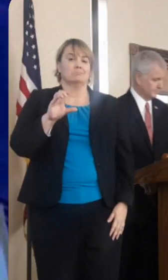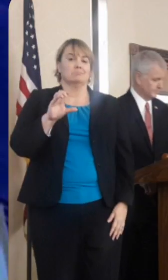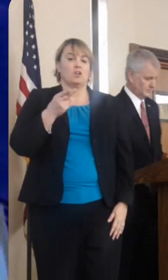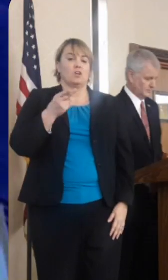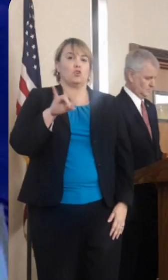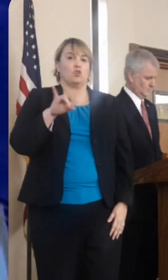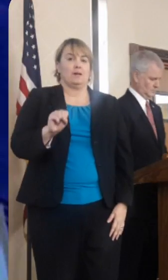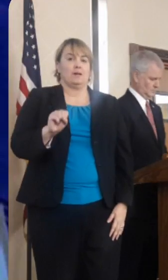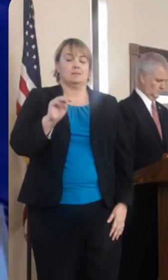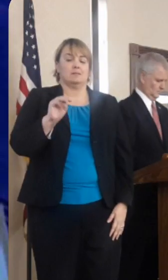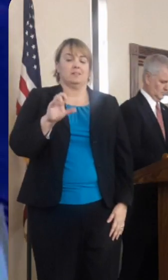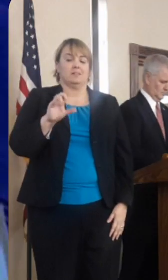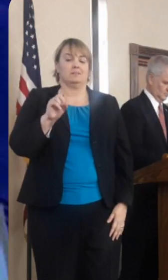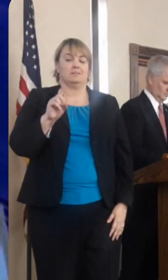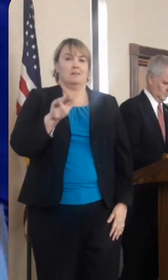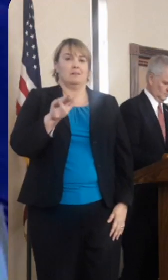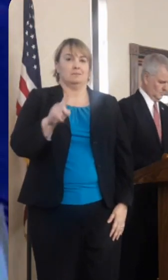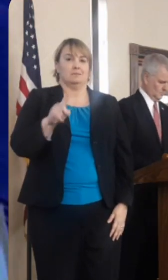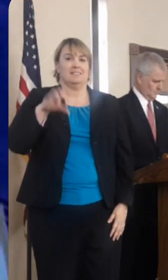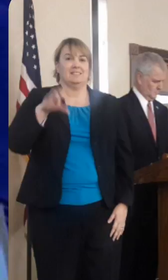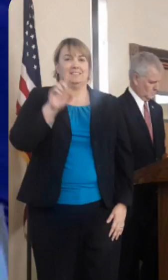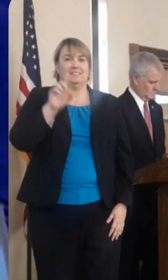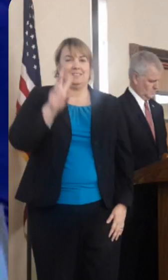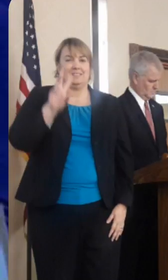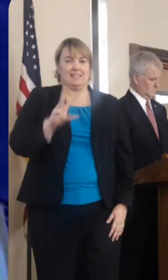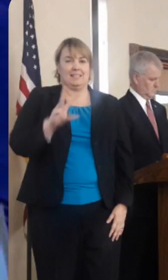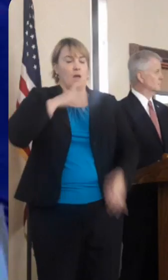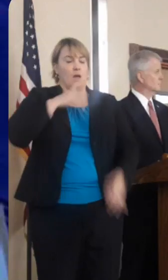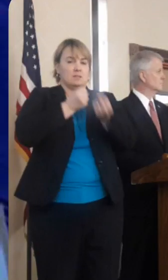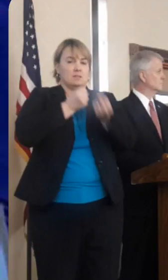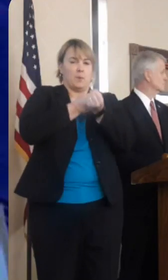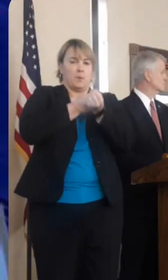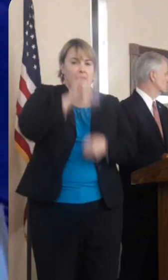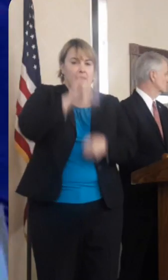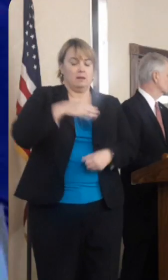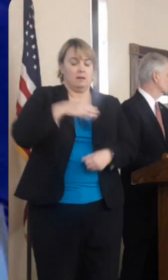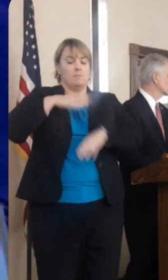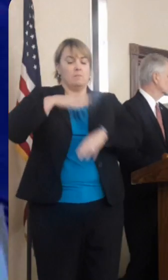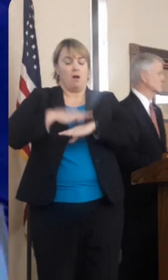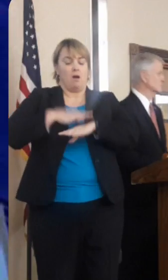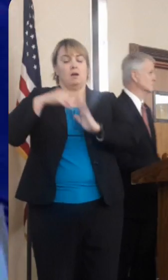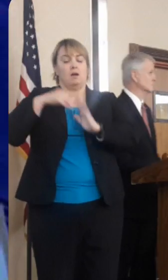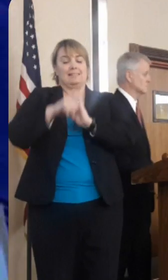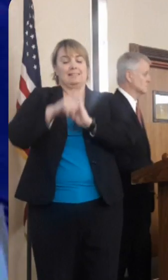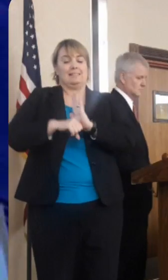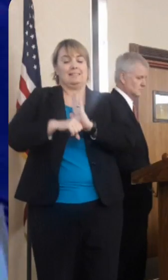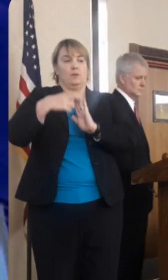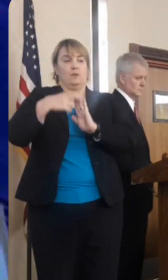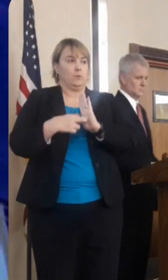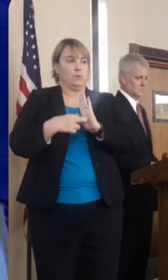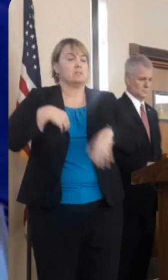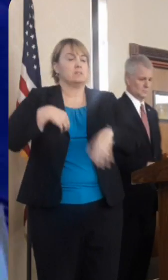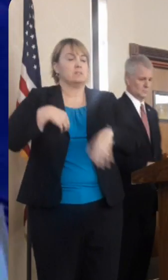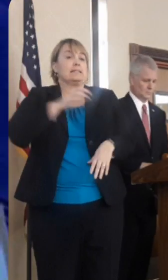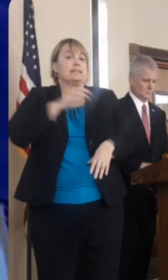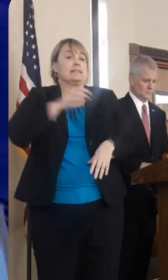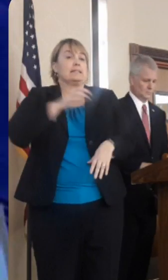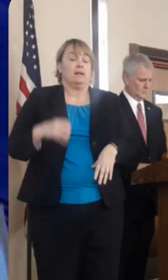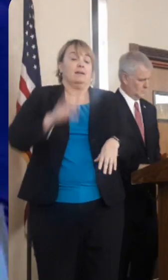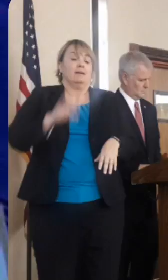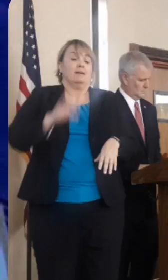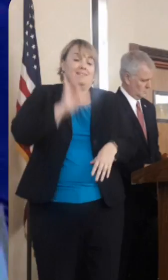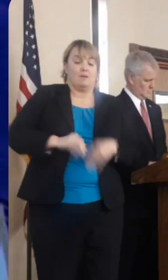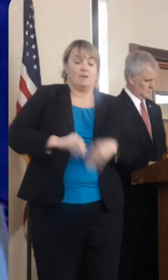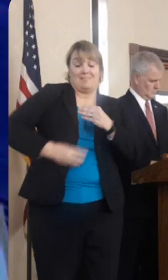Mr. Ramsey's motion here. Serving on the State Rules Committee, 8M was added to permit a county executive